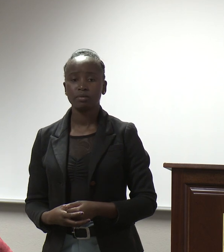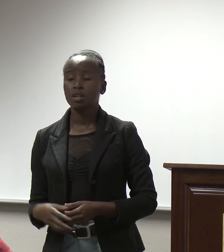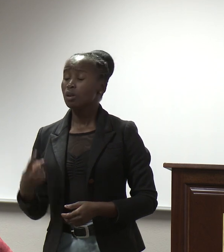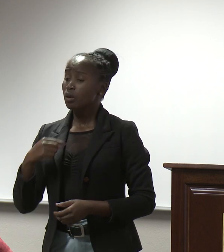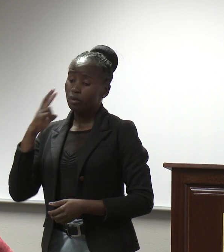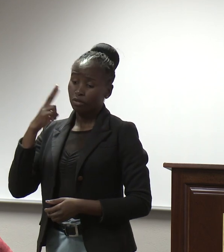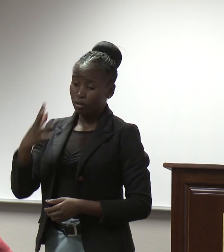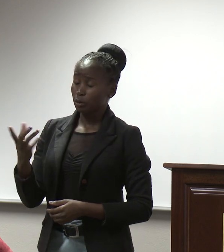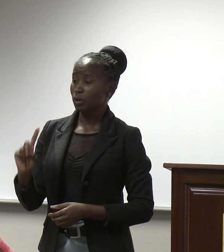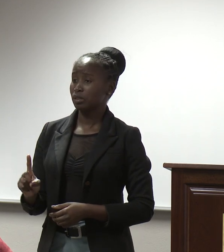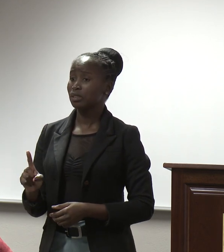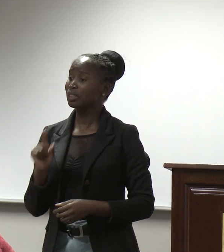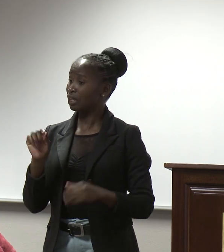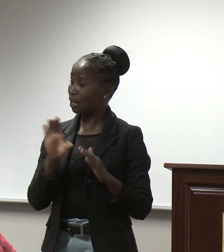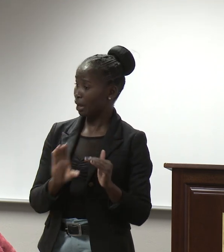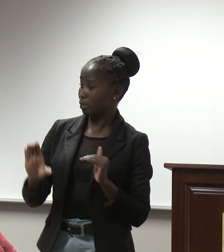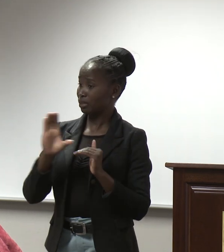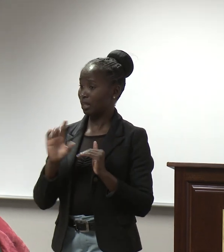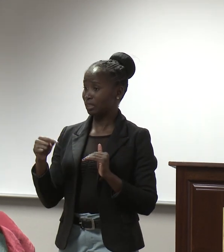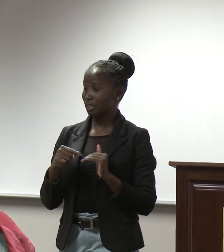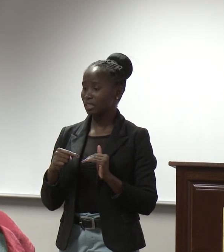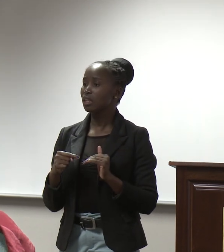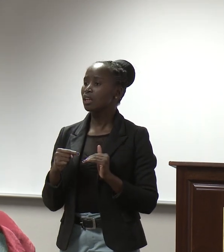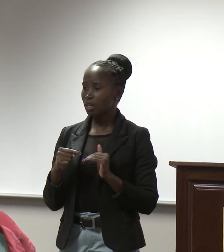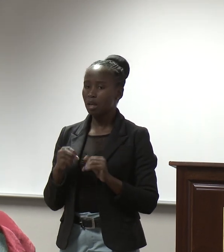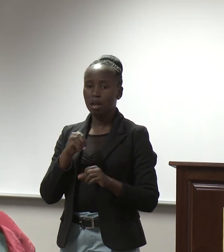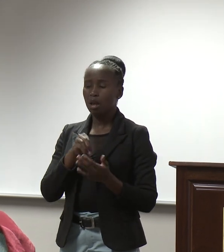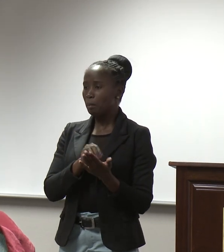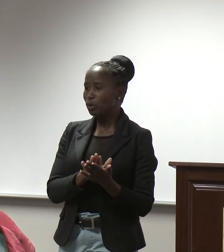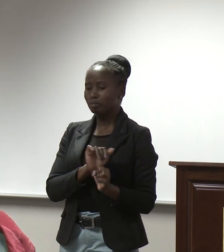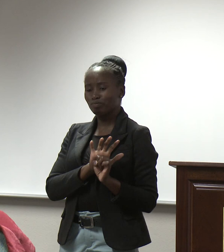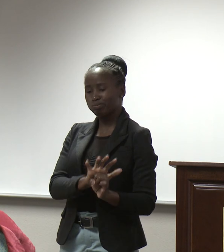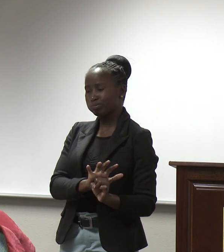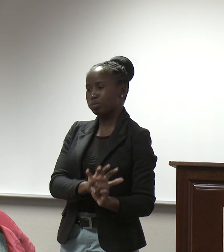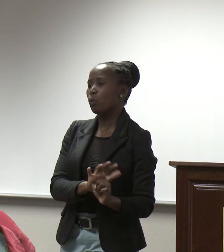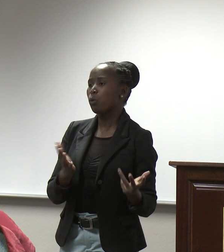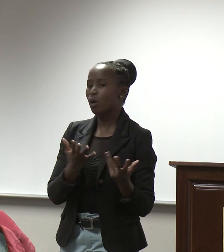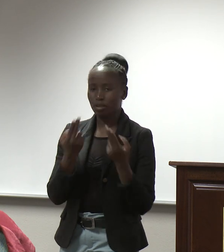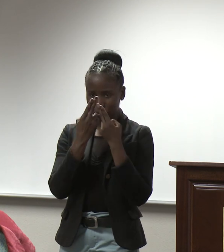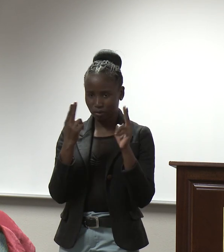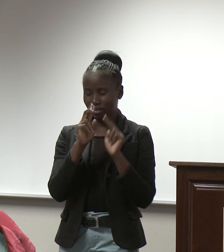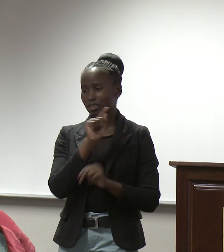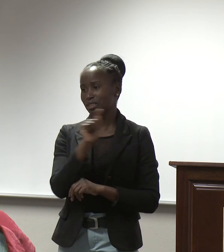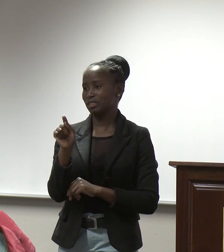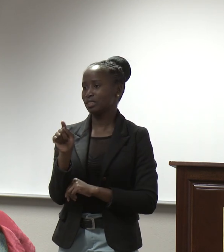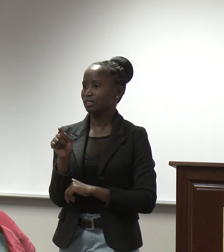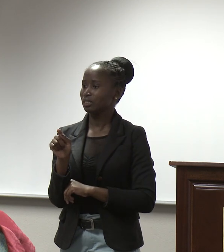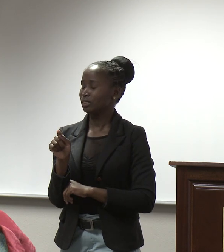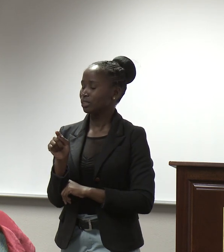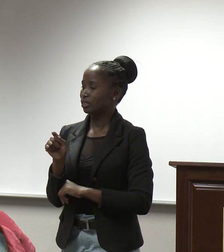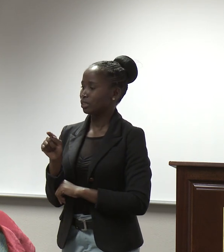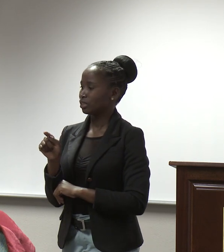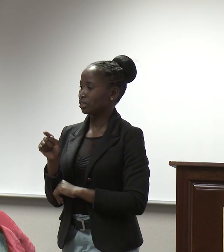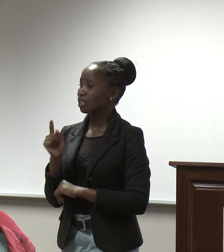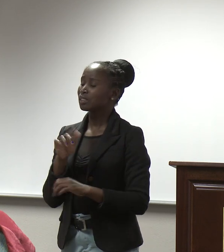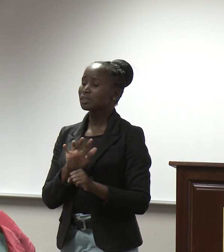capitalism, university capitalism, put such a pressure on the university, and this pressure was even more contradictory